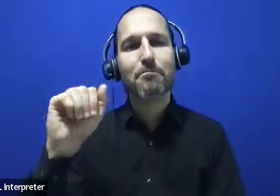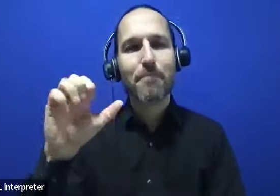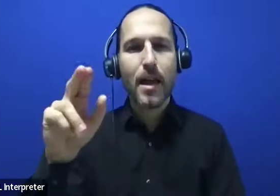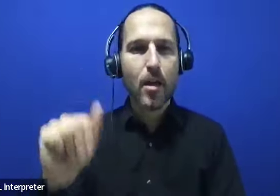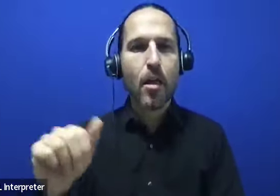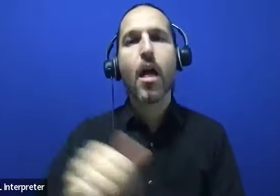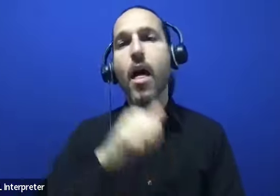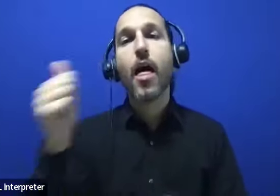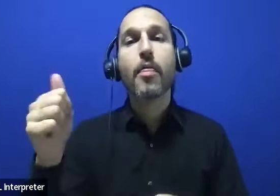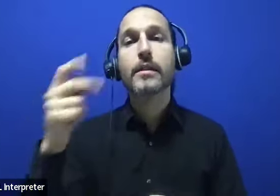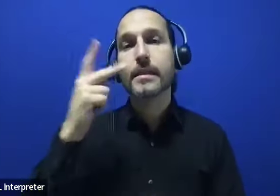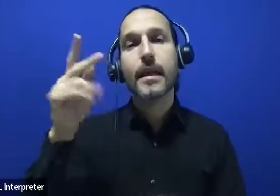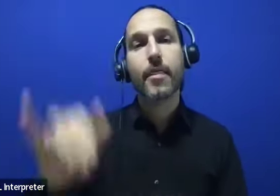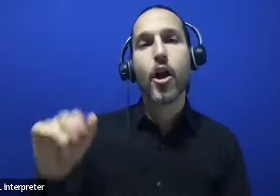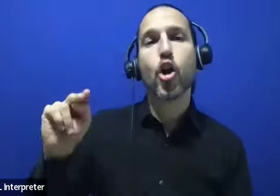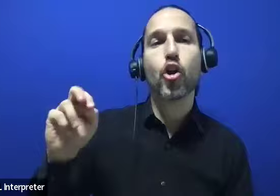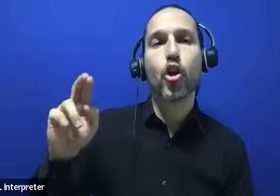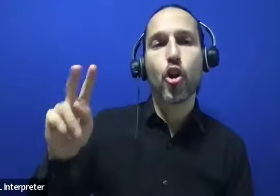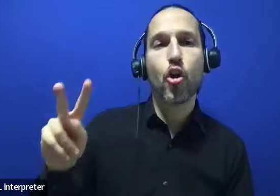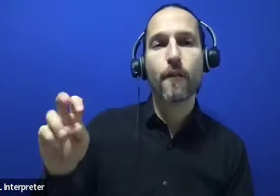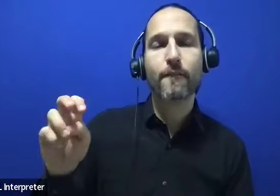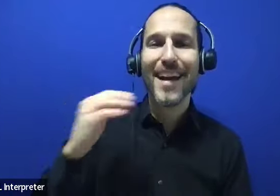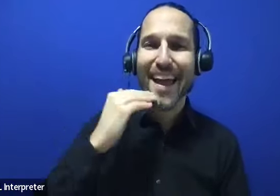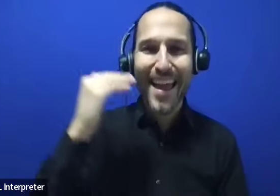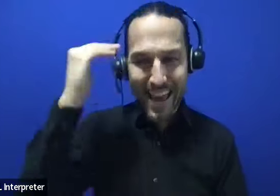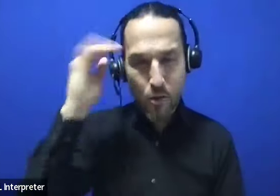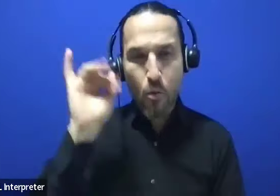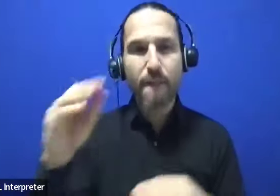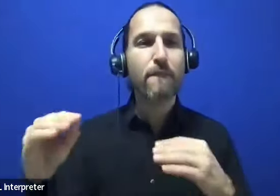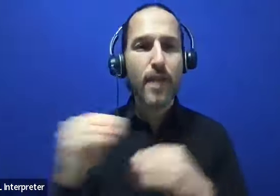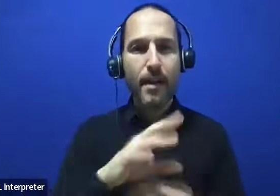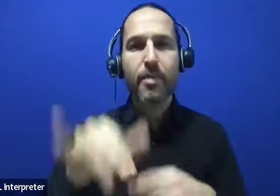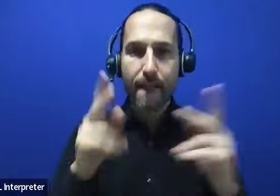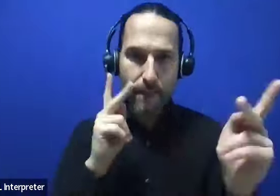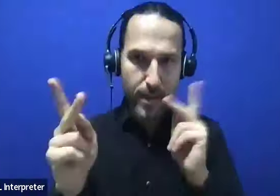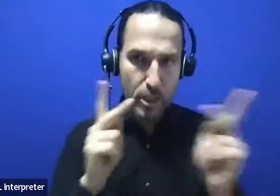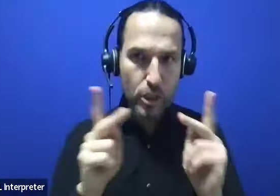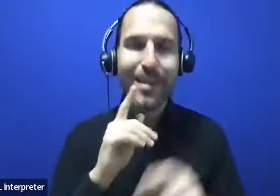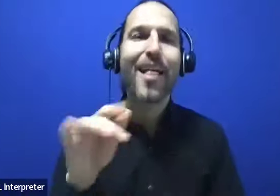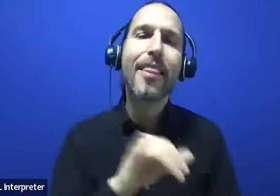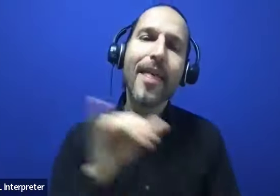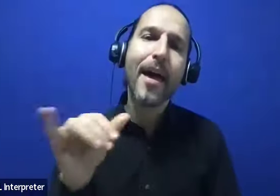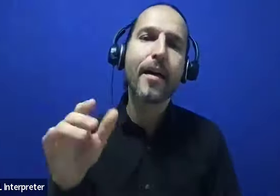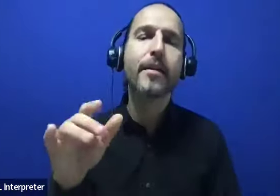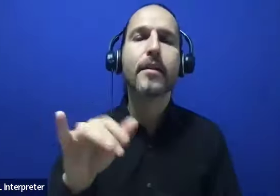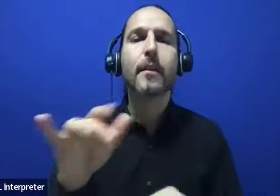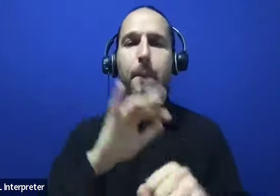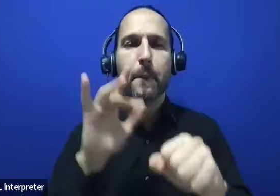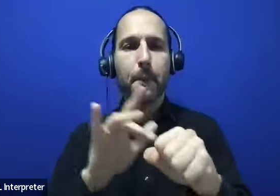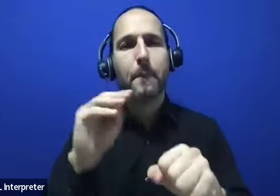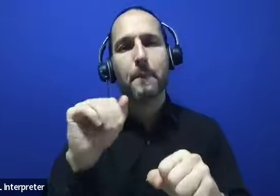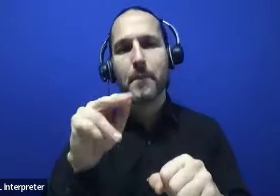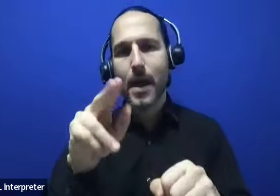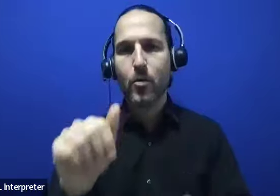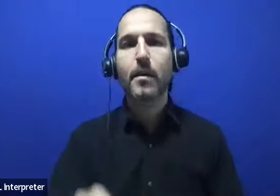optic nerve head. And if that's covered, that will affect vision, but not as much as being on the macula will affect